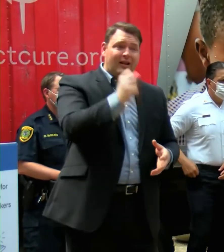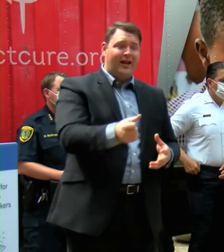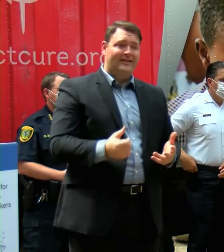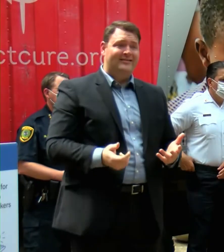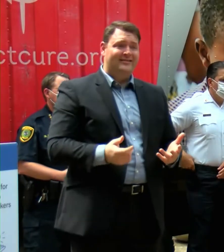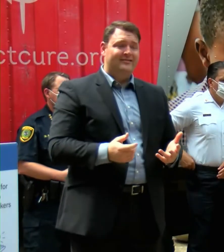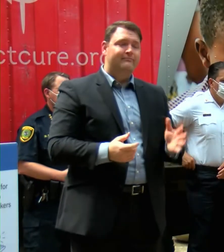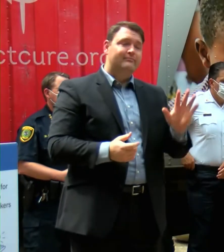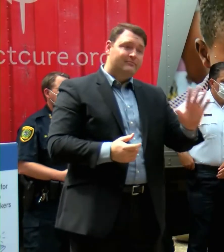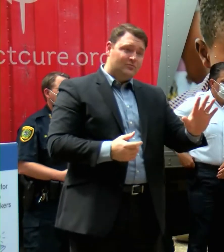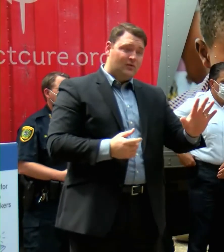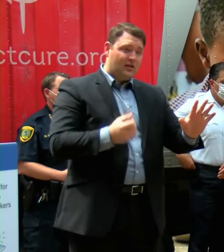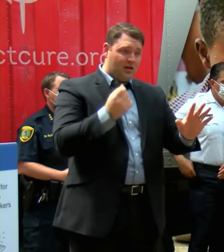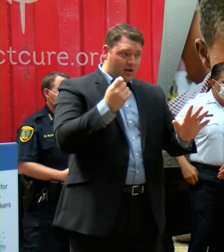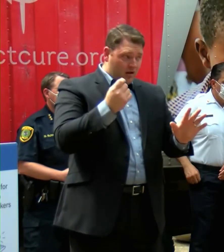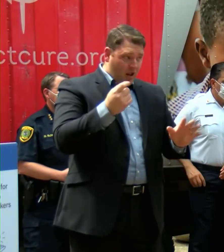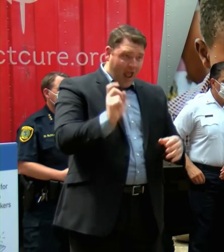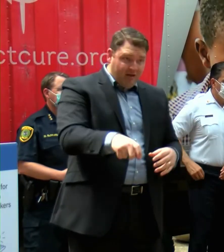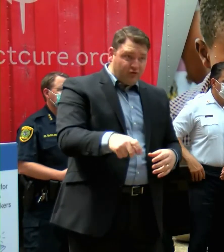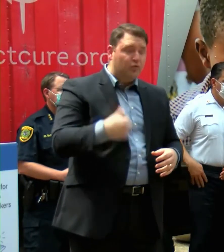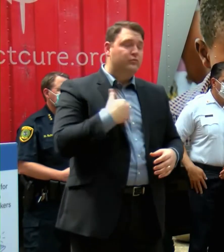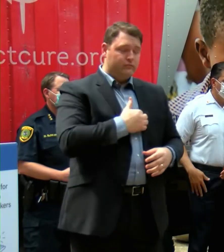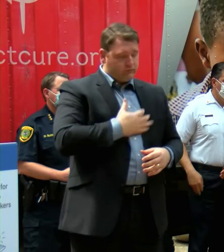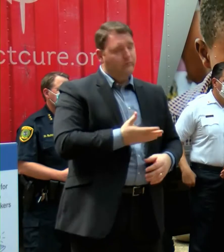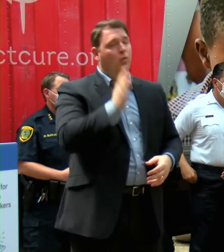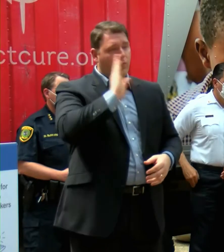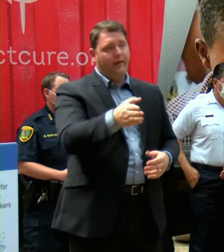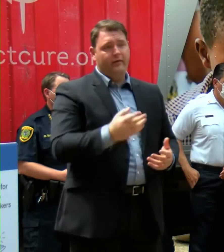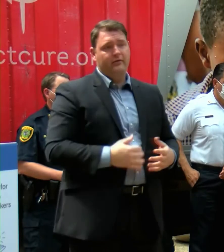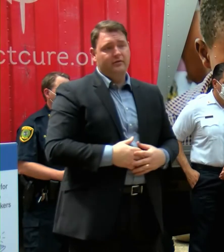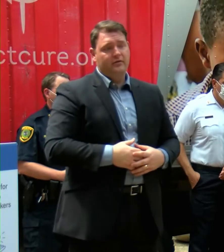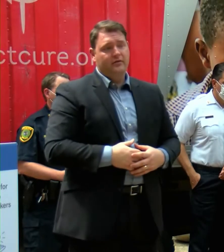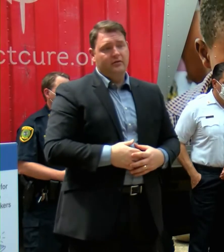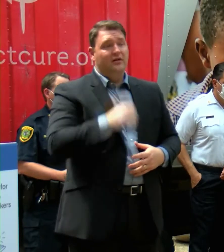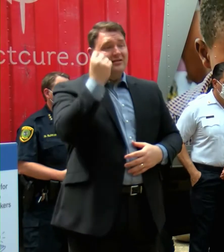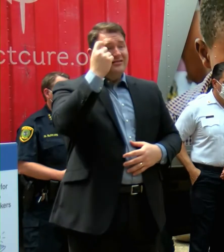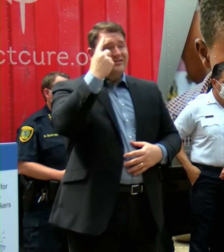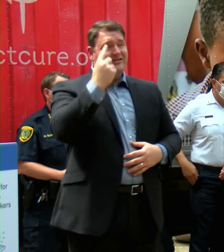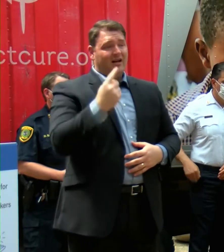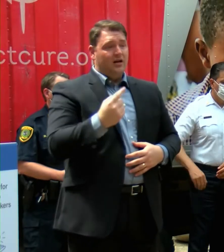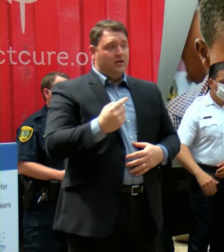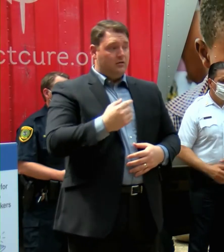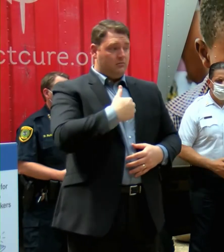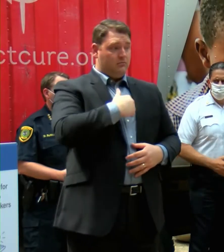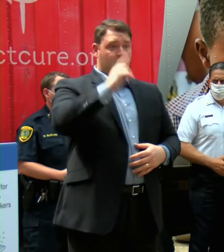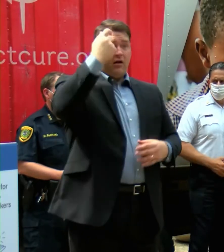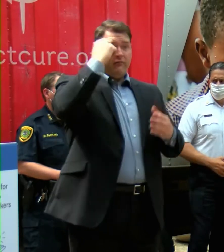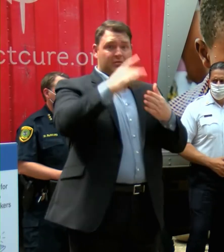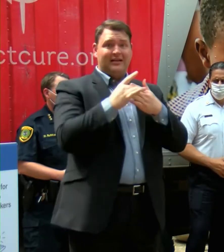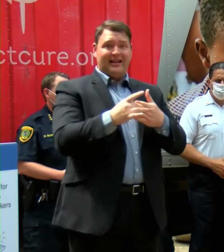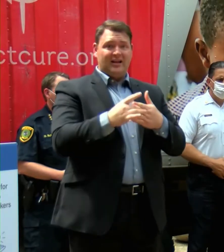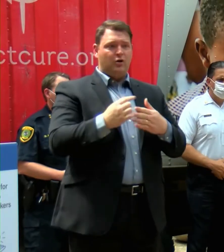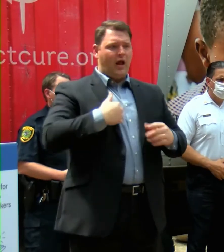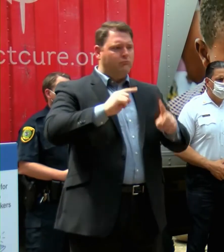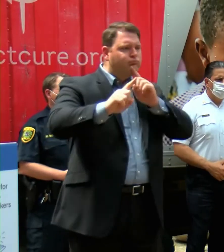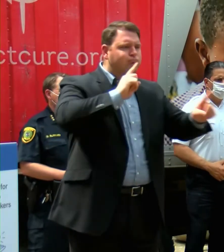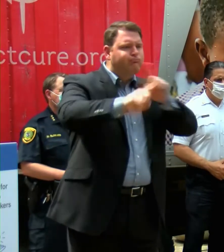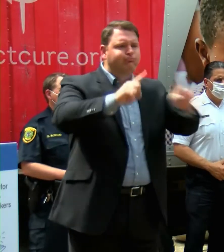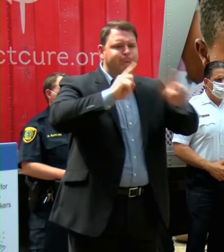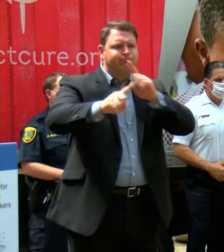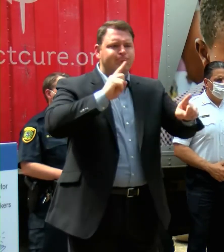that I ought to be able to dictate everything you do as if you don't have a mind of your own.